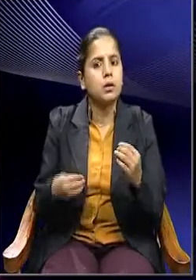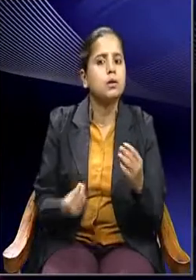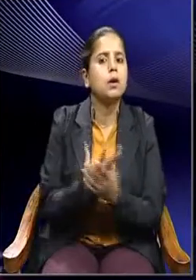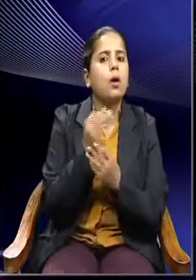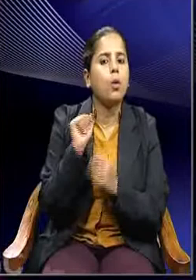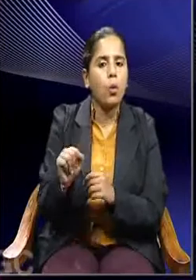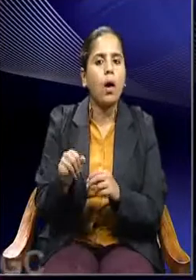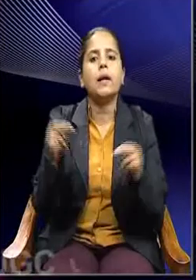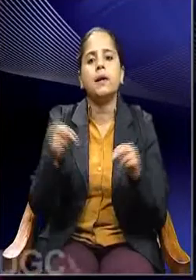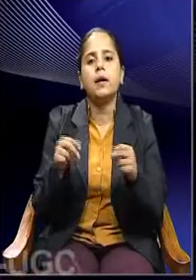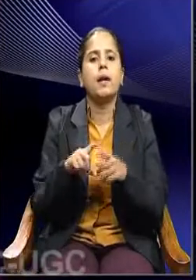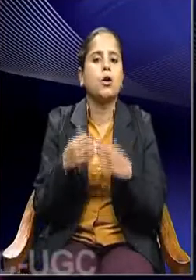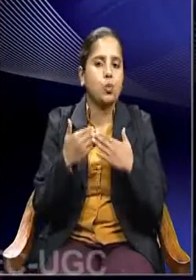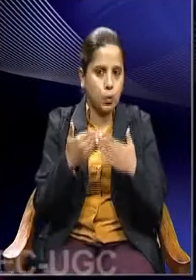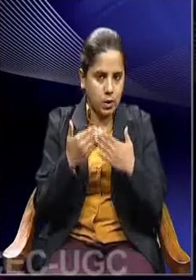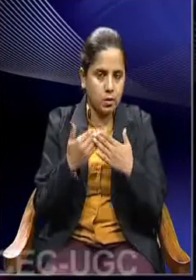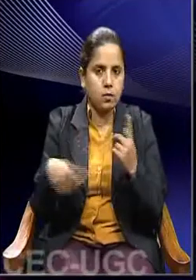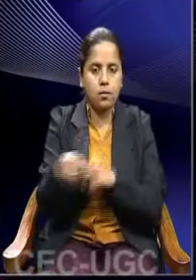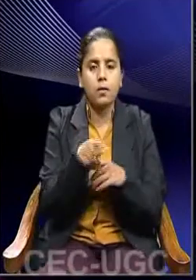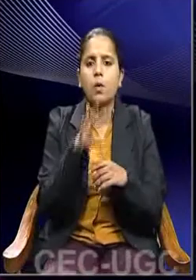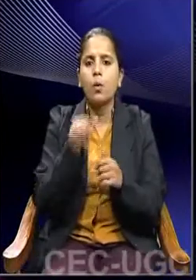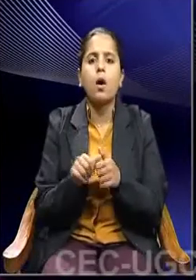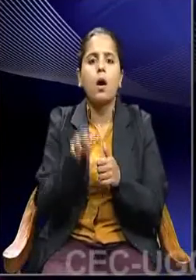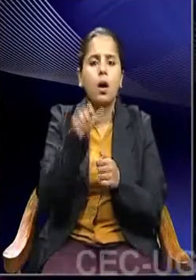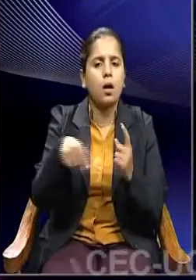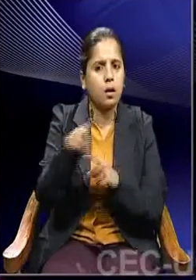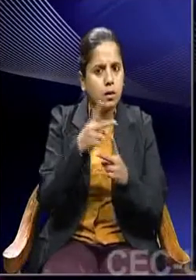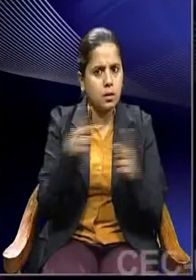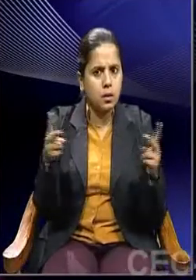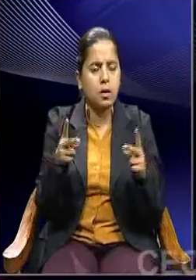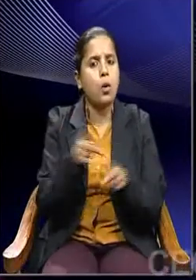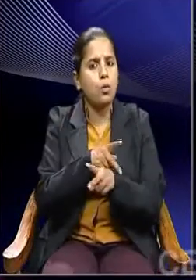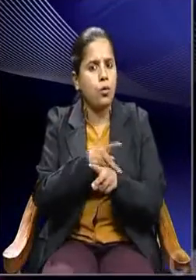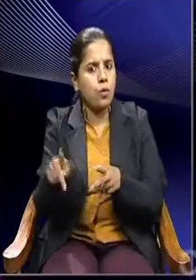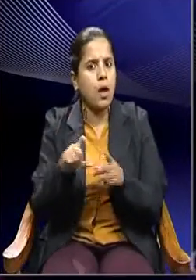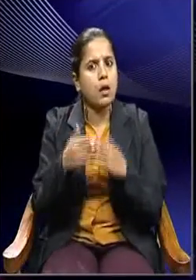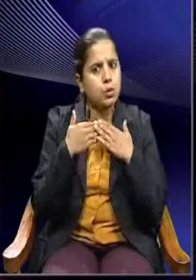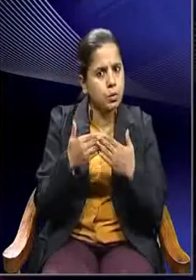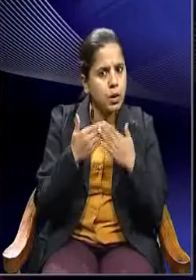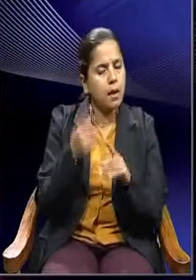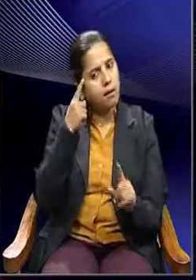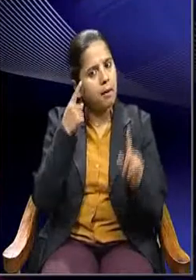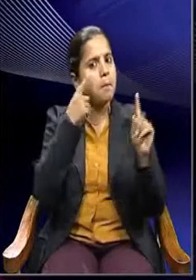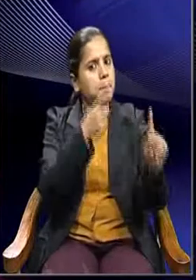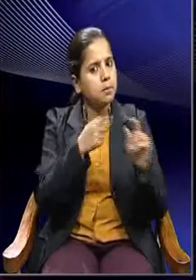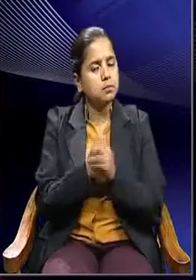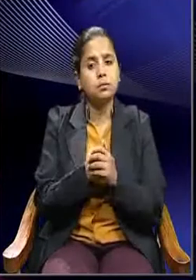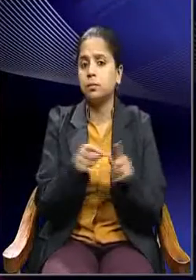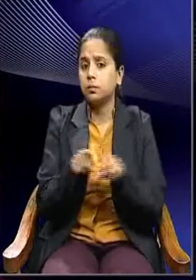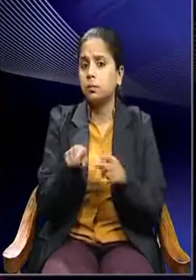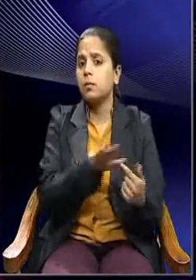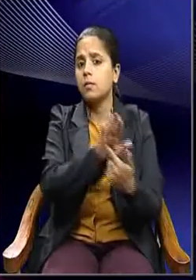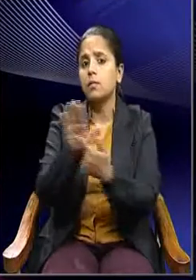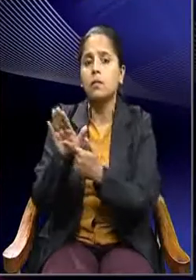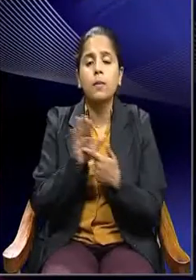needs of education as assessed in the light of professional educational aims. It also points